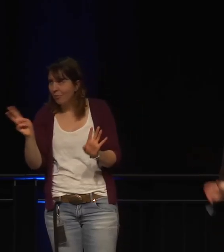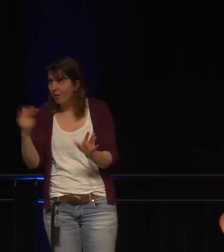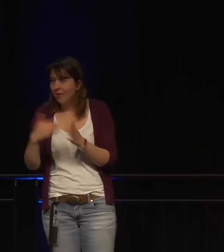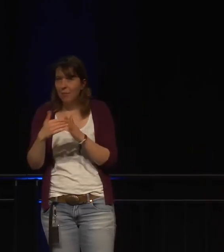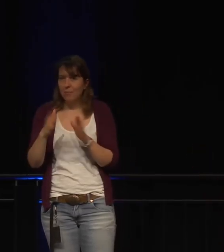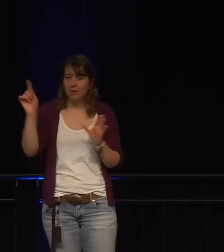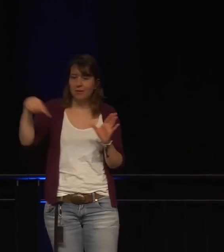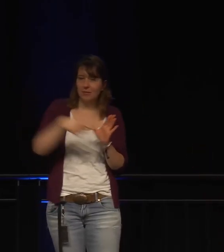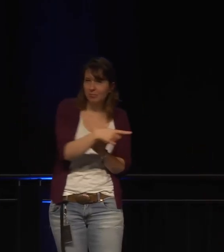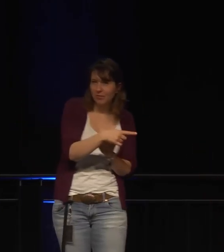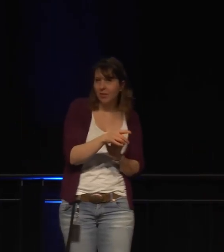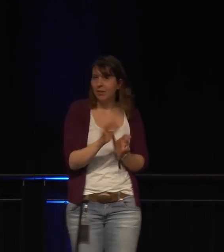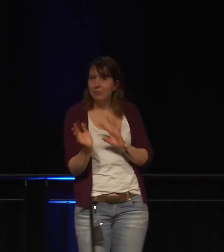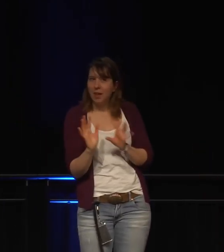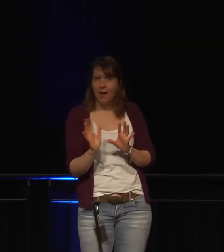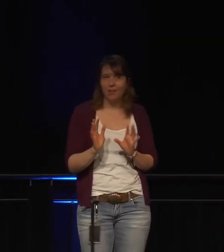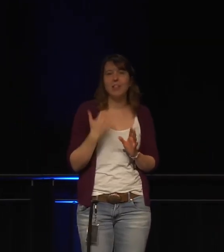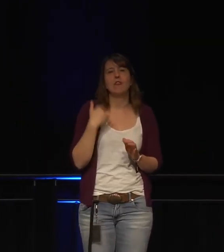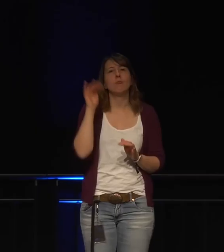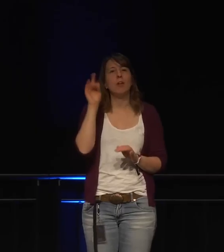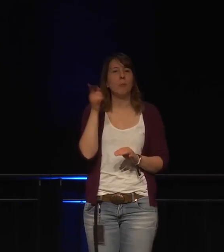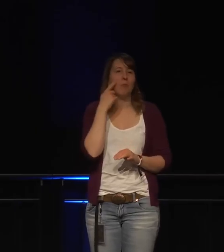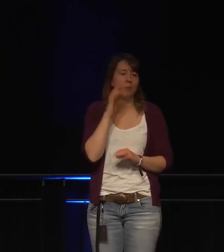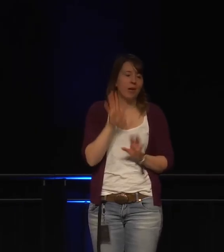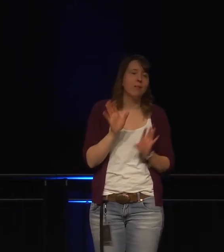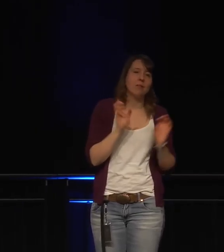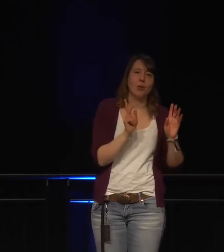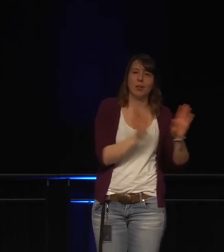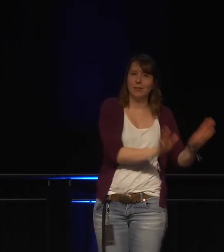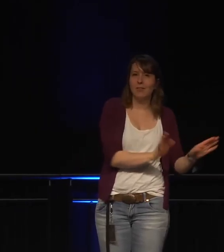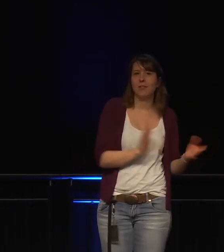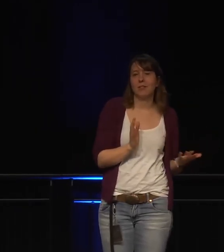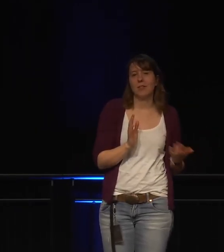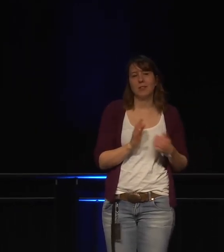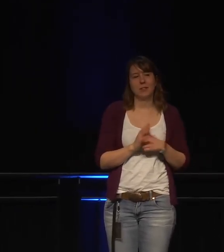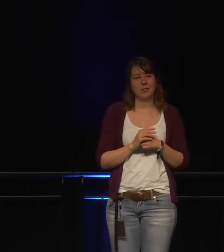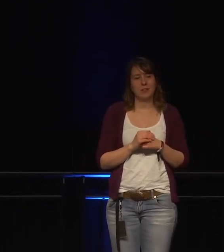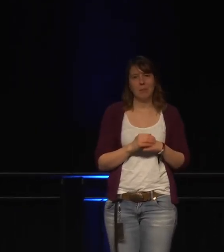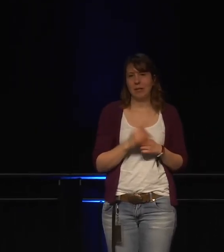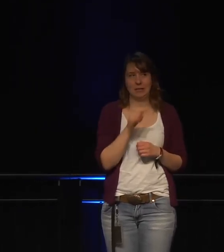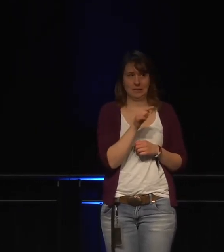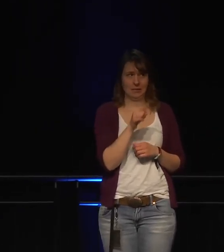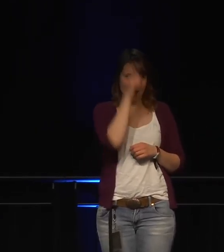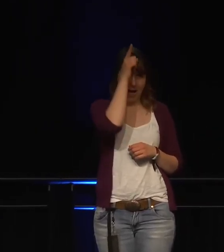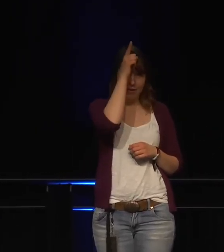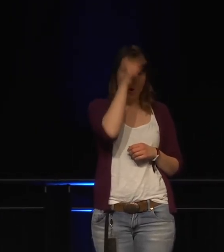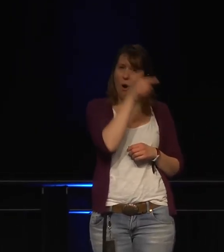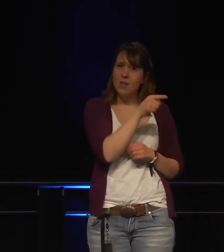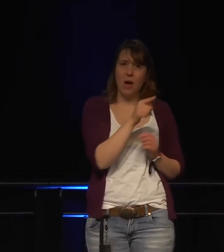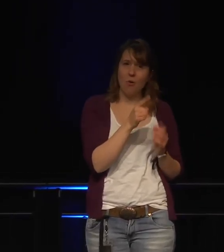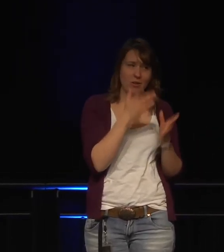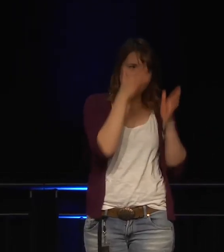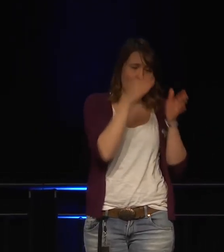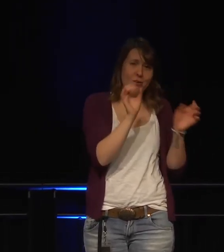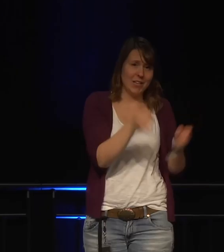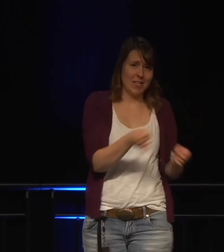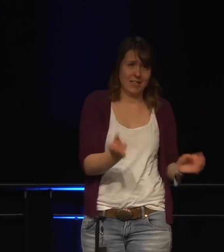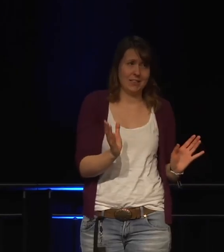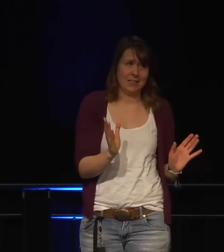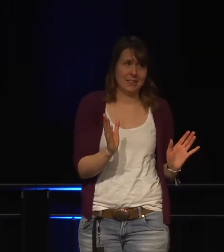left. Maybe, maybe, but you're all sitting too far, actually. nobody of you brought your